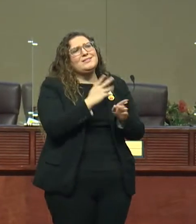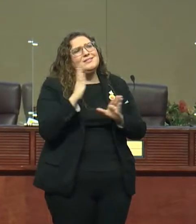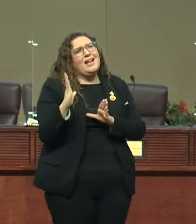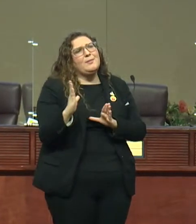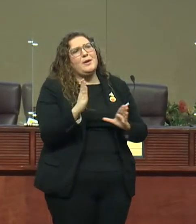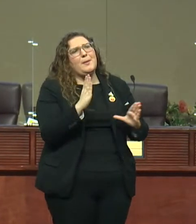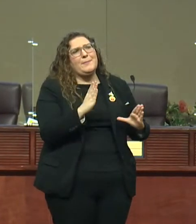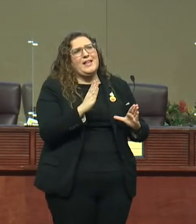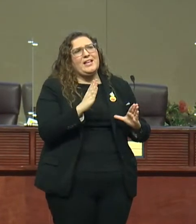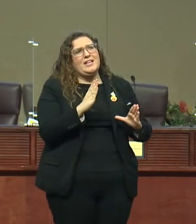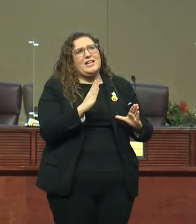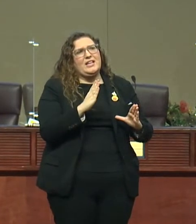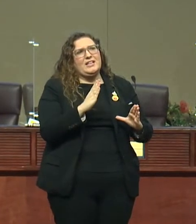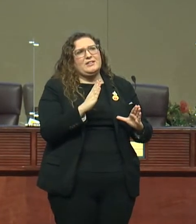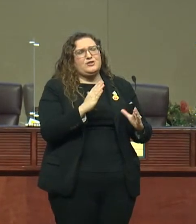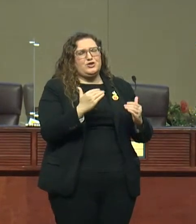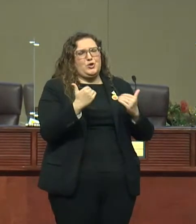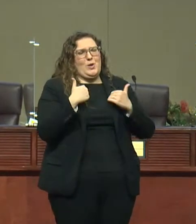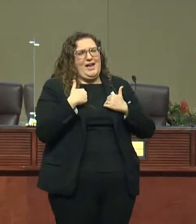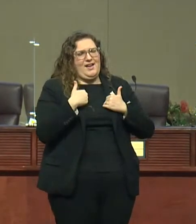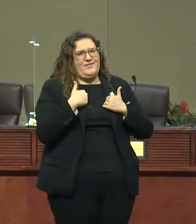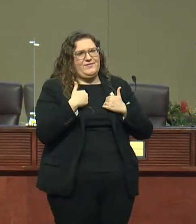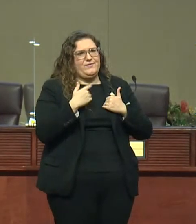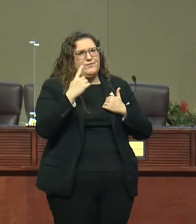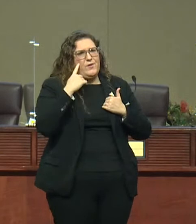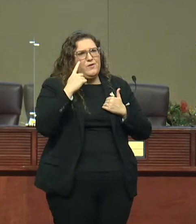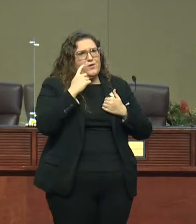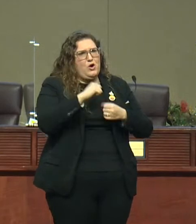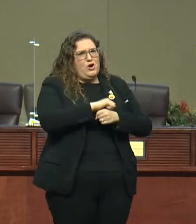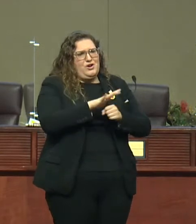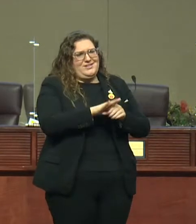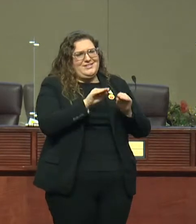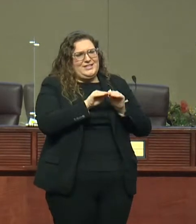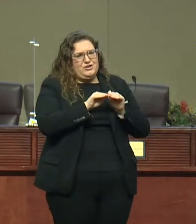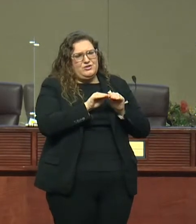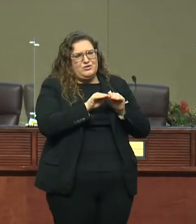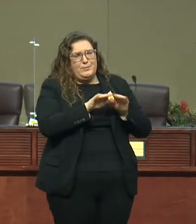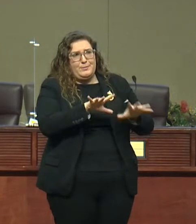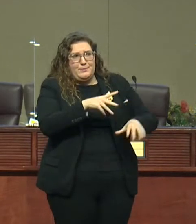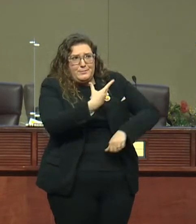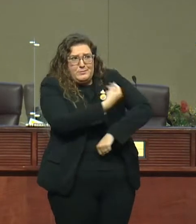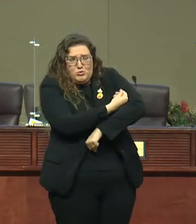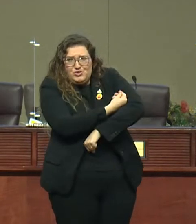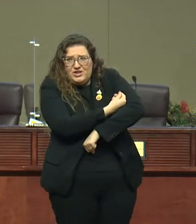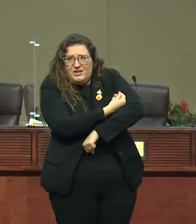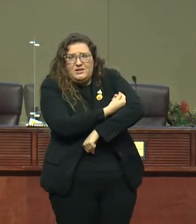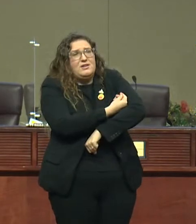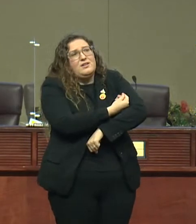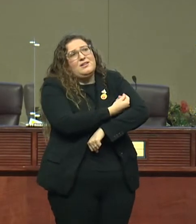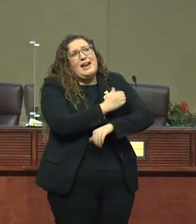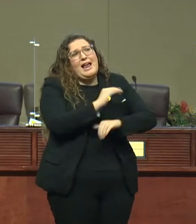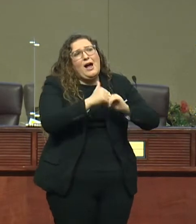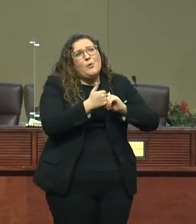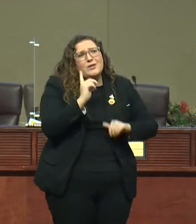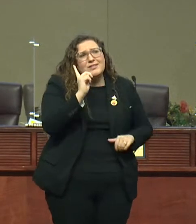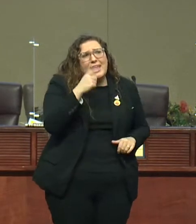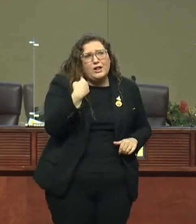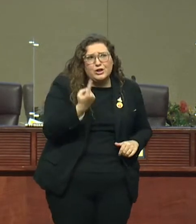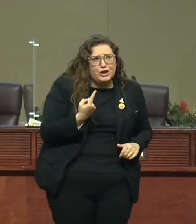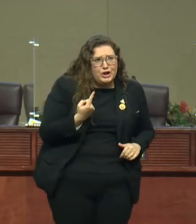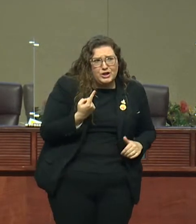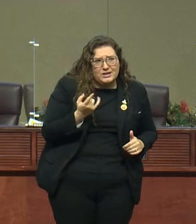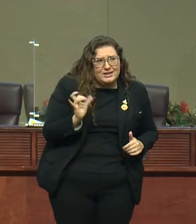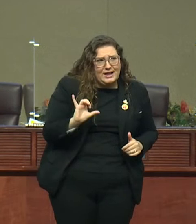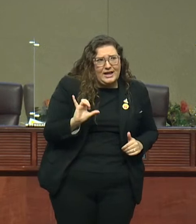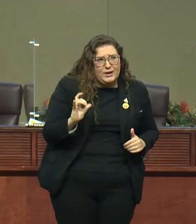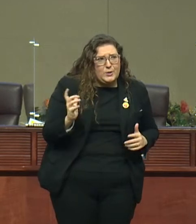distribution? He's referring to the vaccine. How might that look is it more fleshed out than when